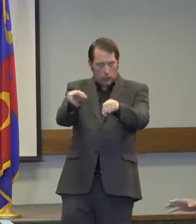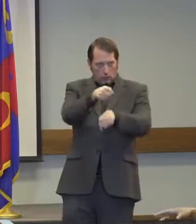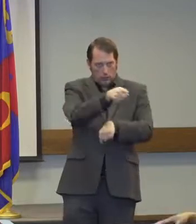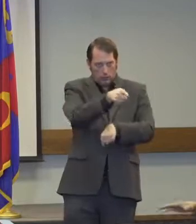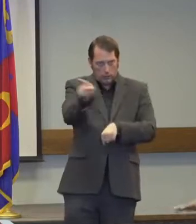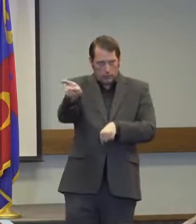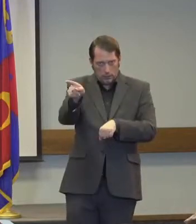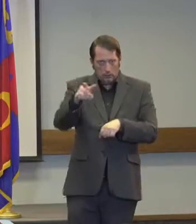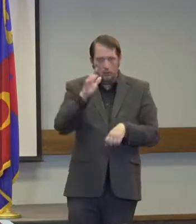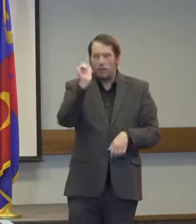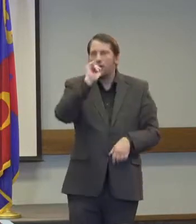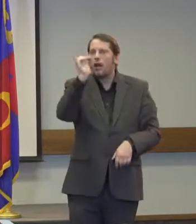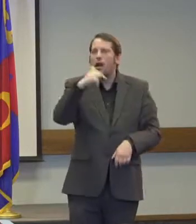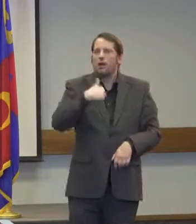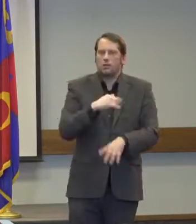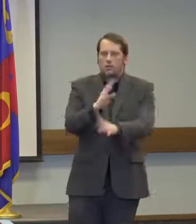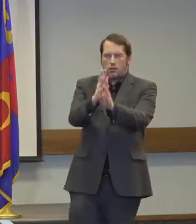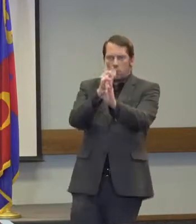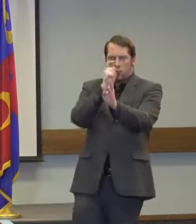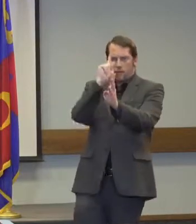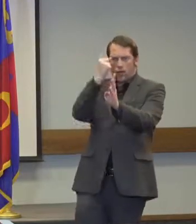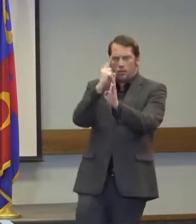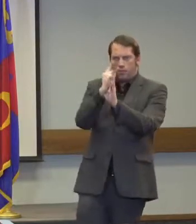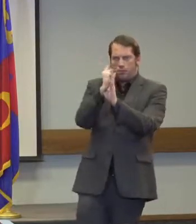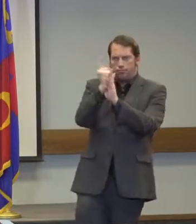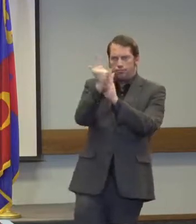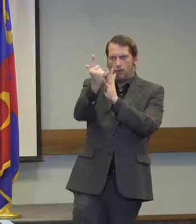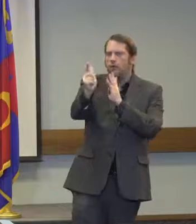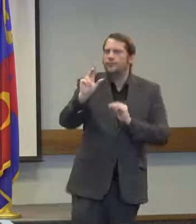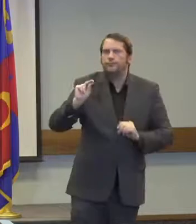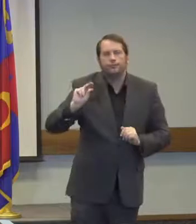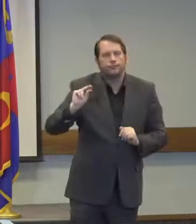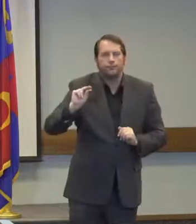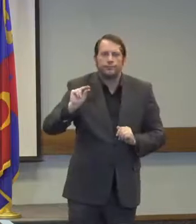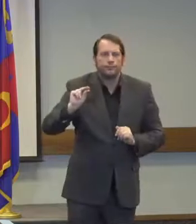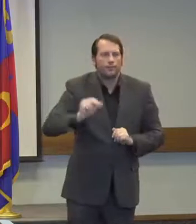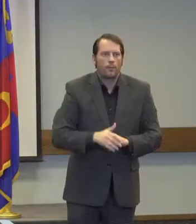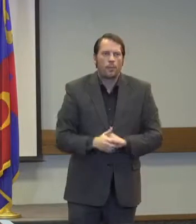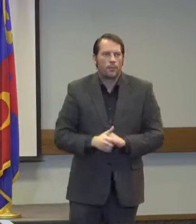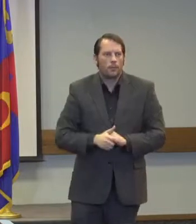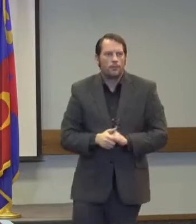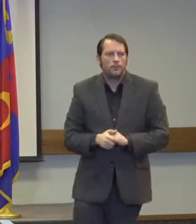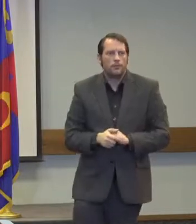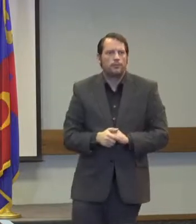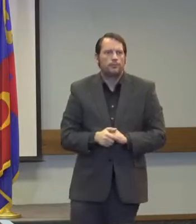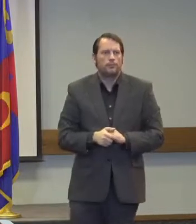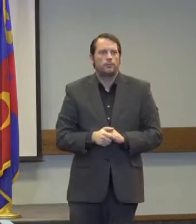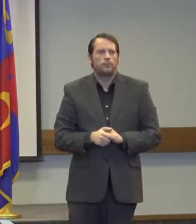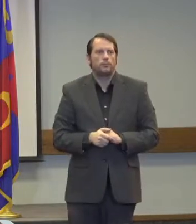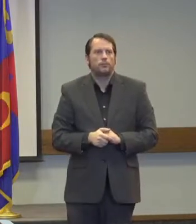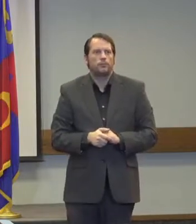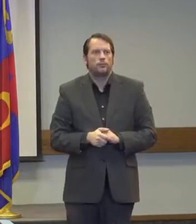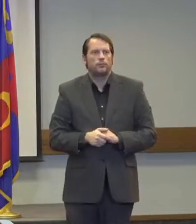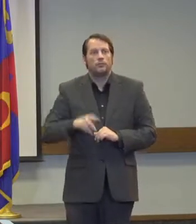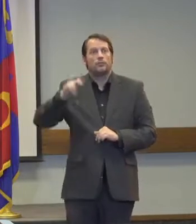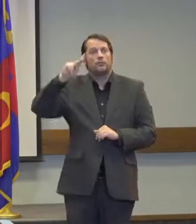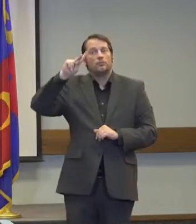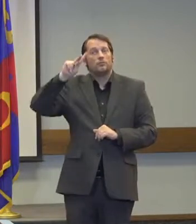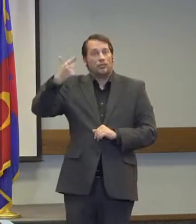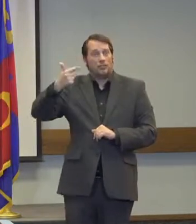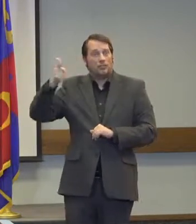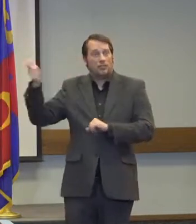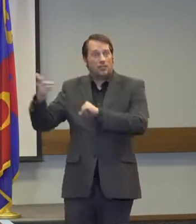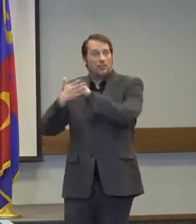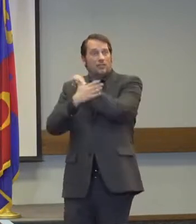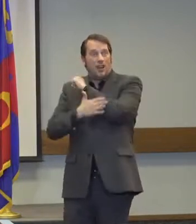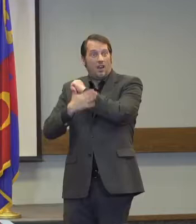And back to the Prince George's example, the Prince George's testing site at FedEx Field is an example of a partnership with the